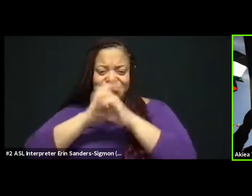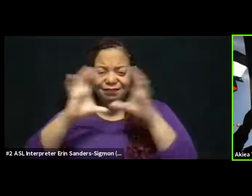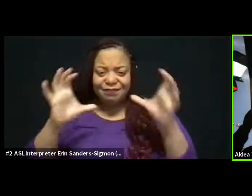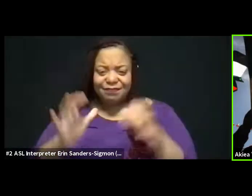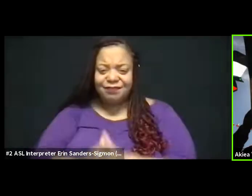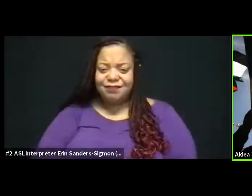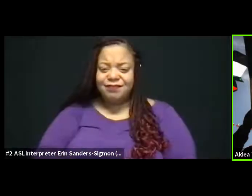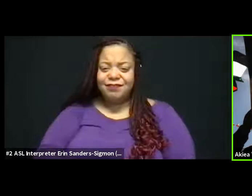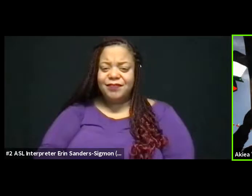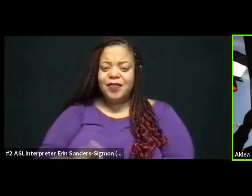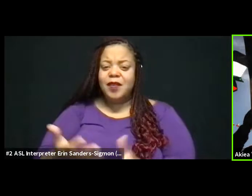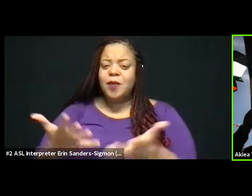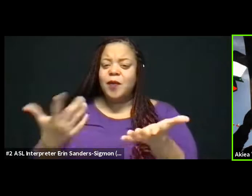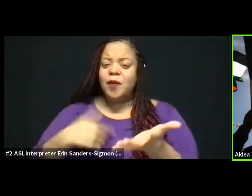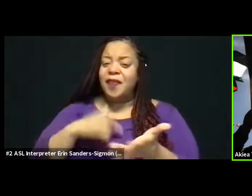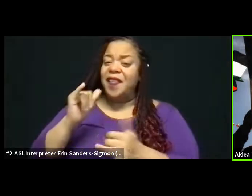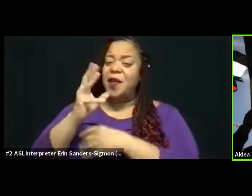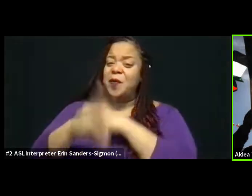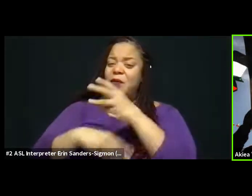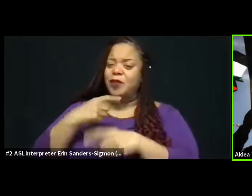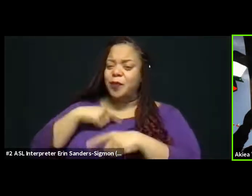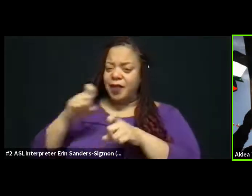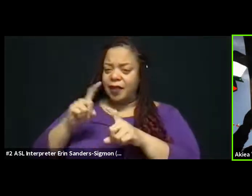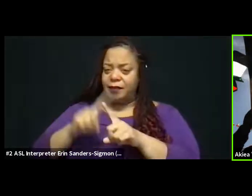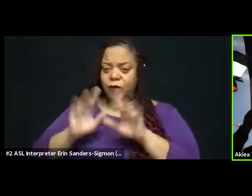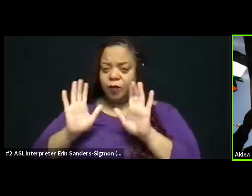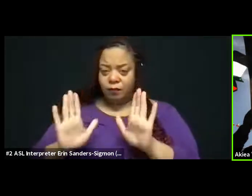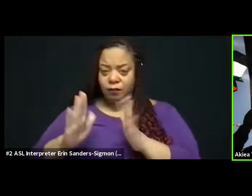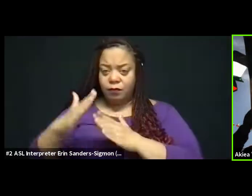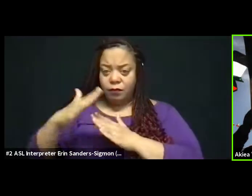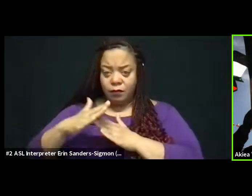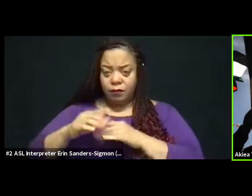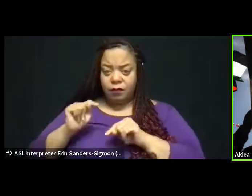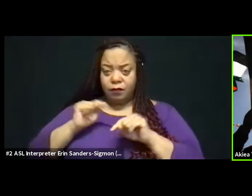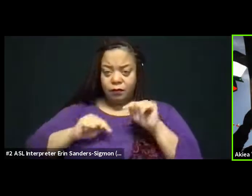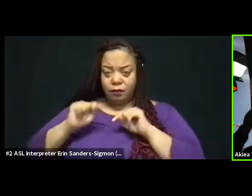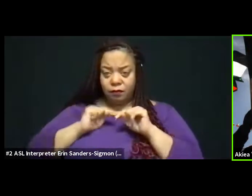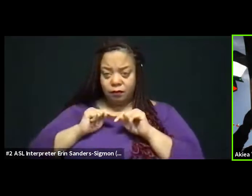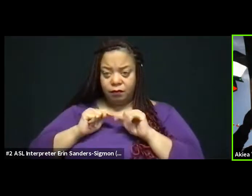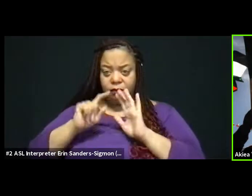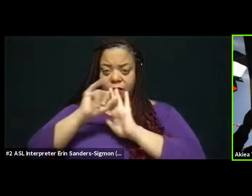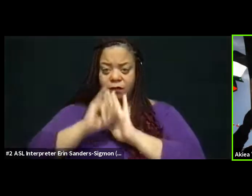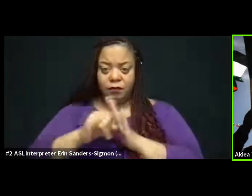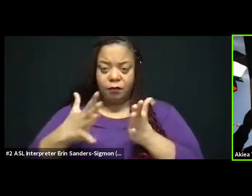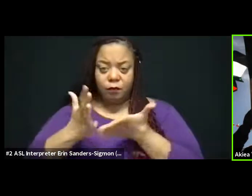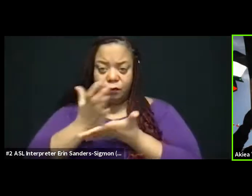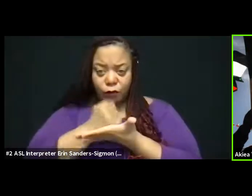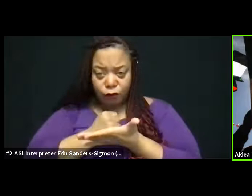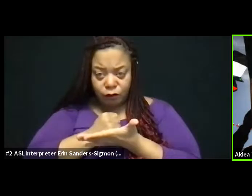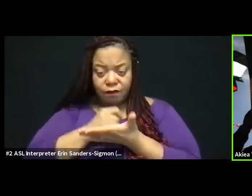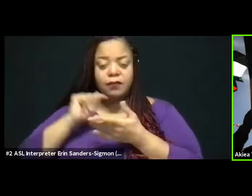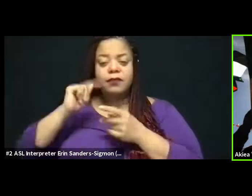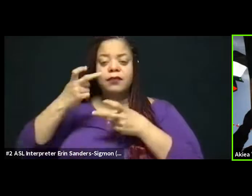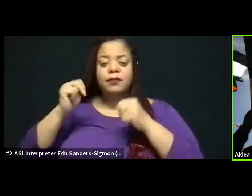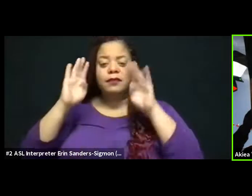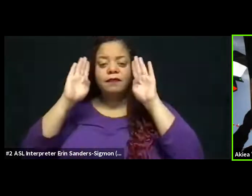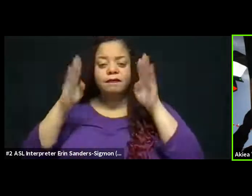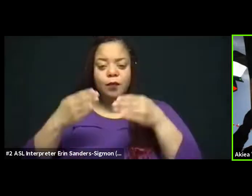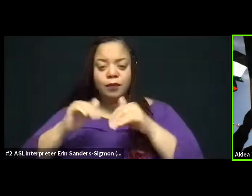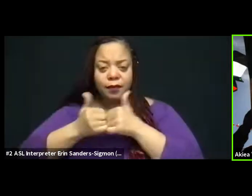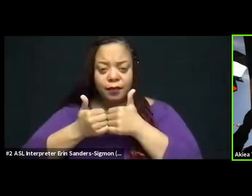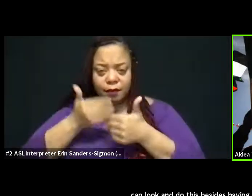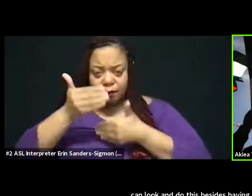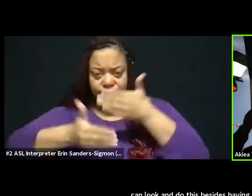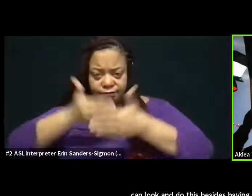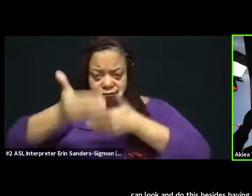the process. So how am I teaching this thing? How, through which lenses am I doing this work? So